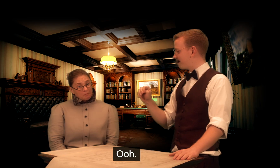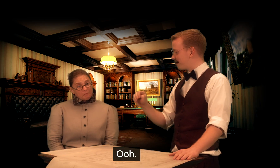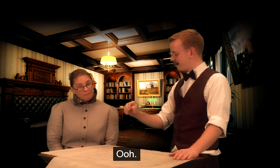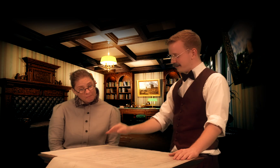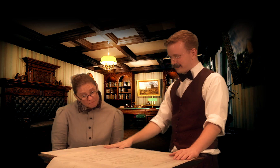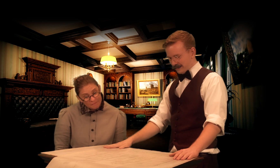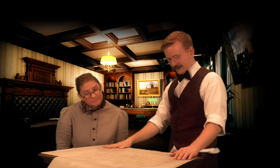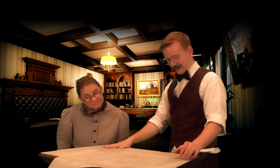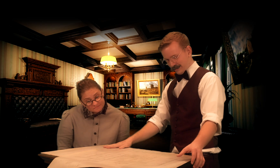Ooh.